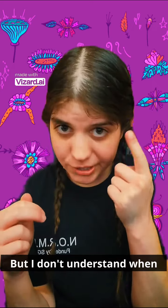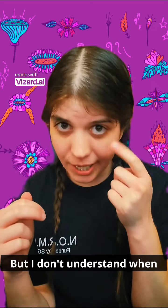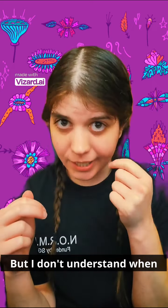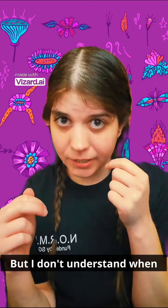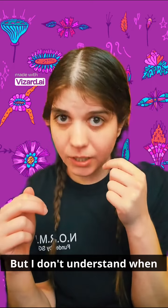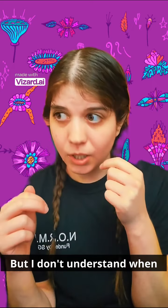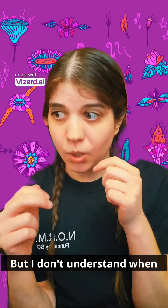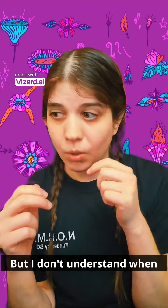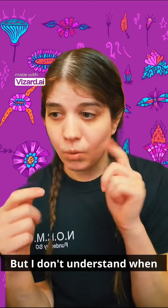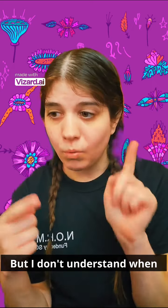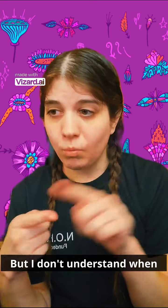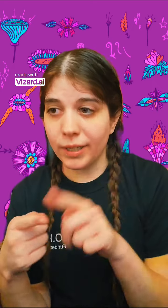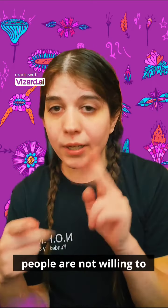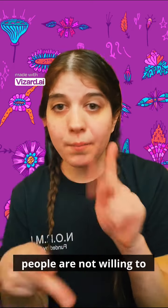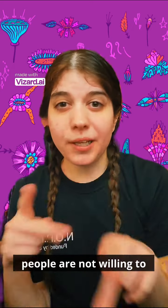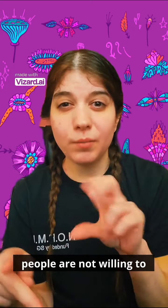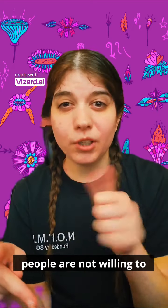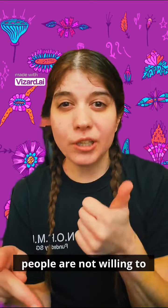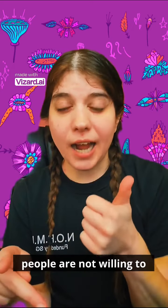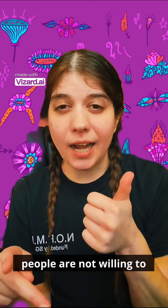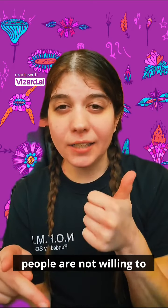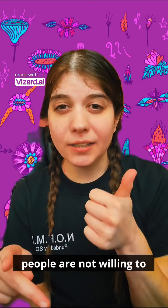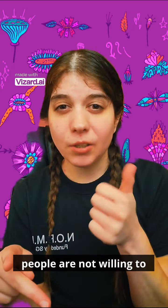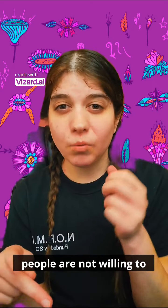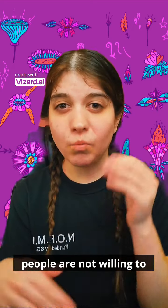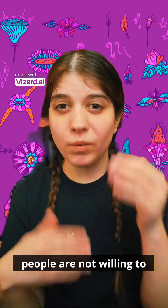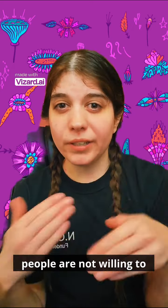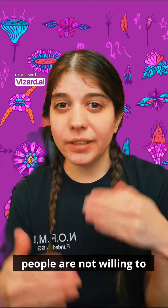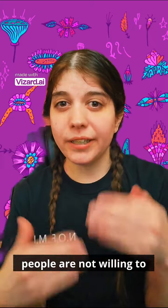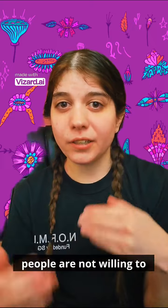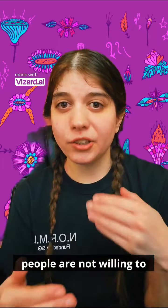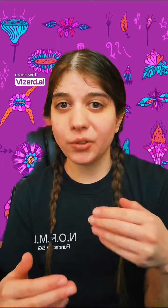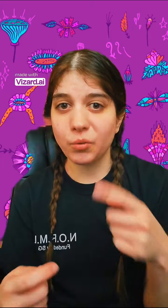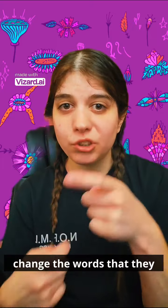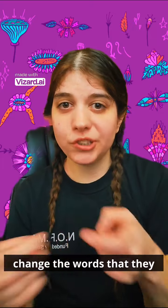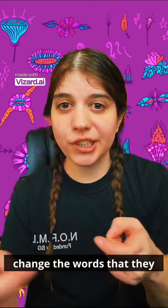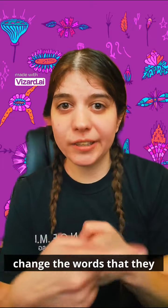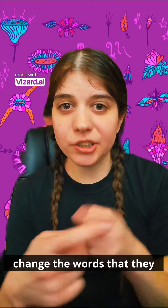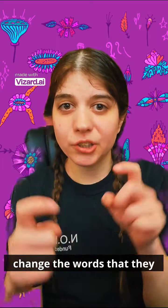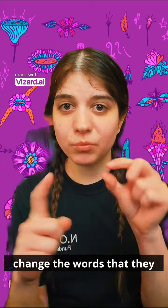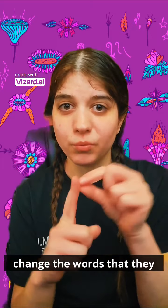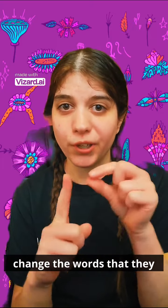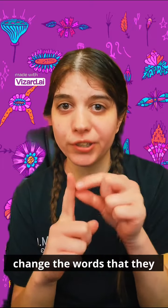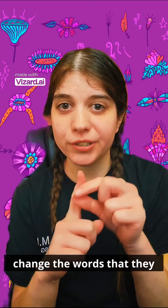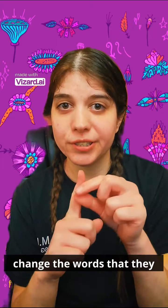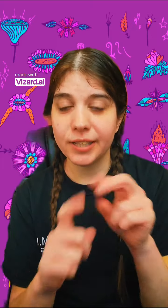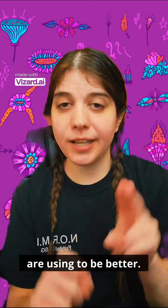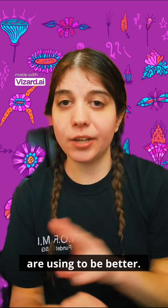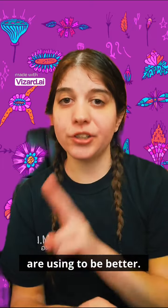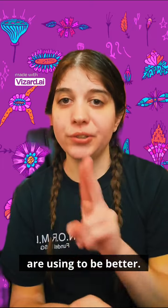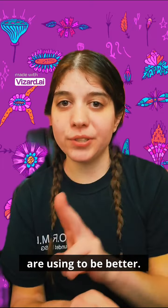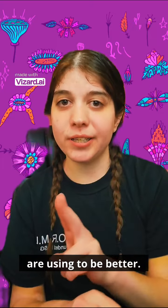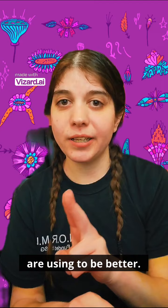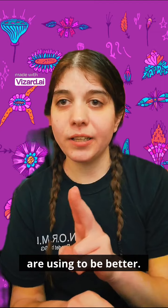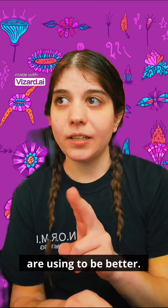understand when people are not willing to change the words that they are using to